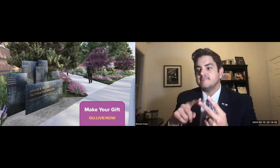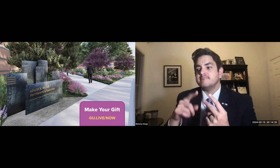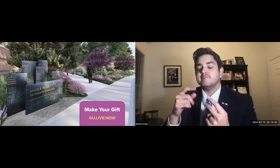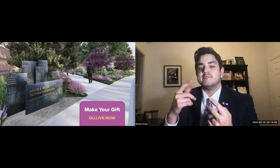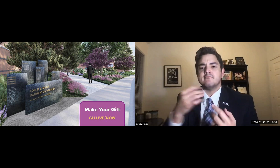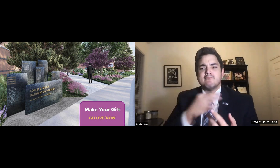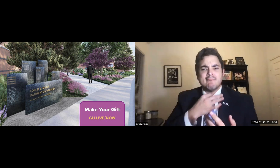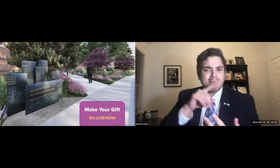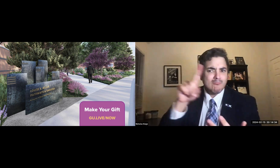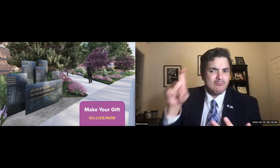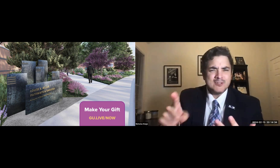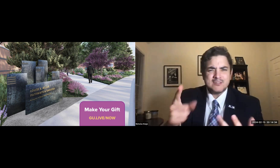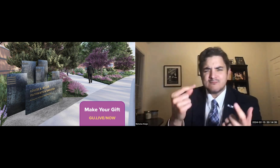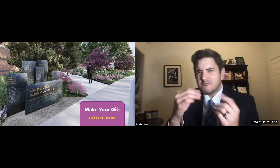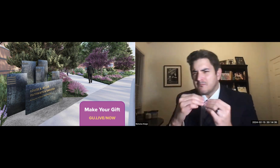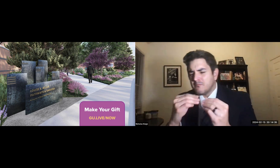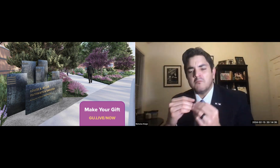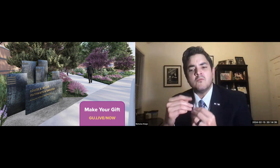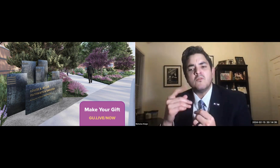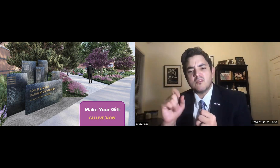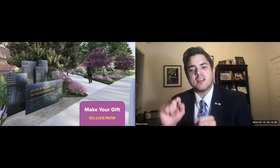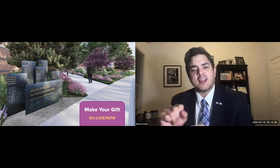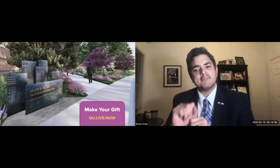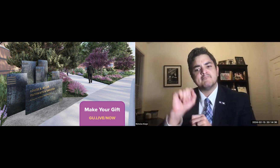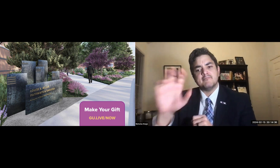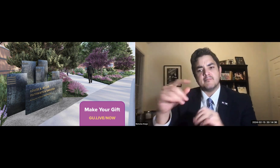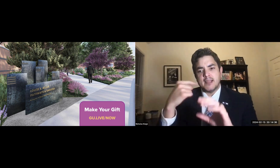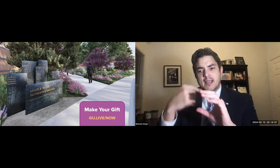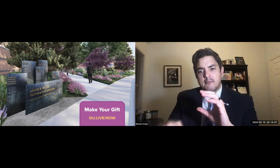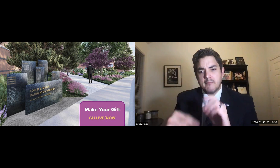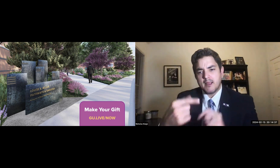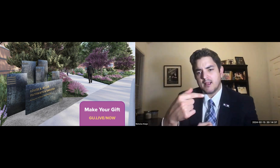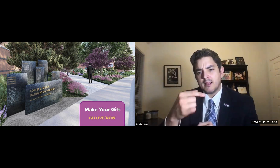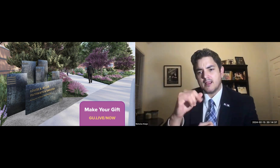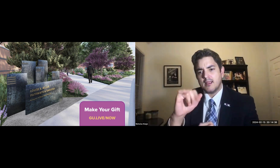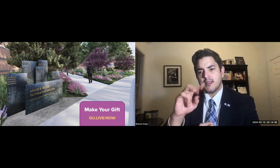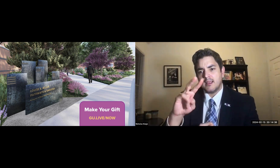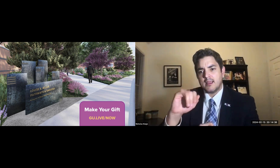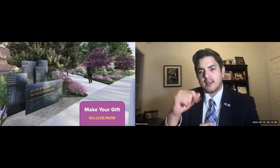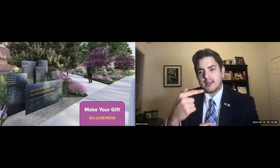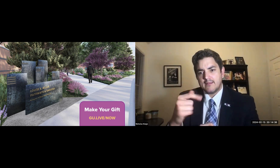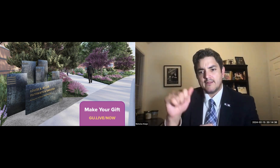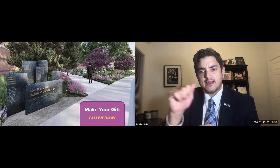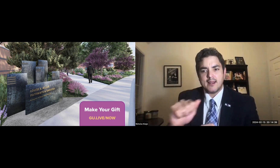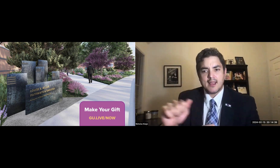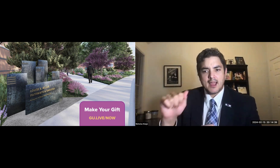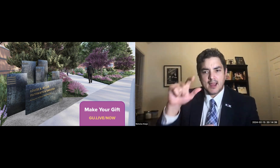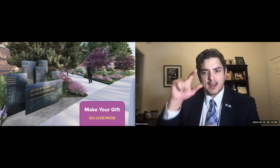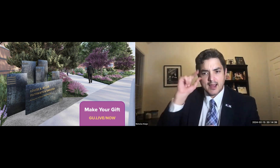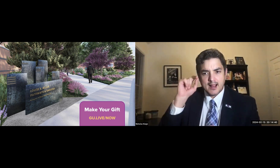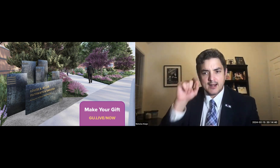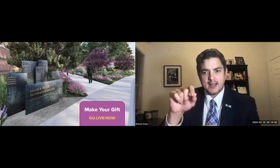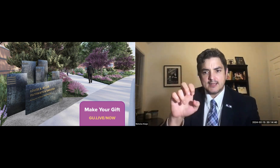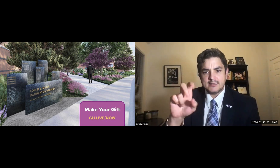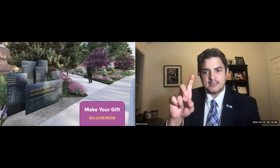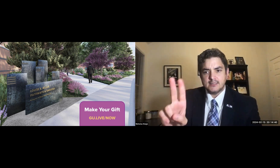questions, to talk with us. Go to this website if you want to learn more, send emails